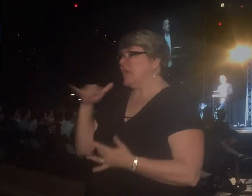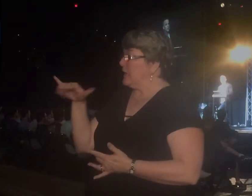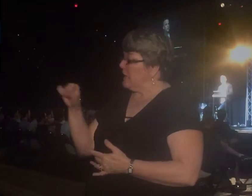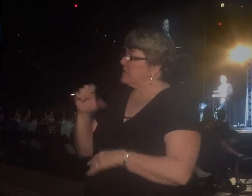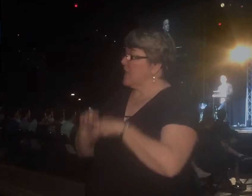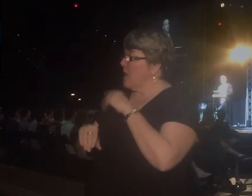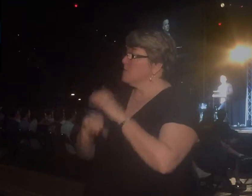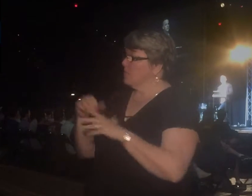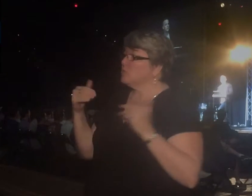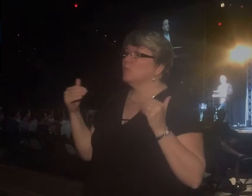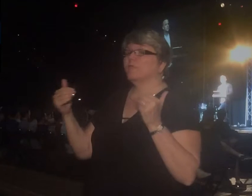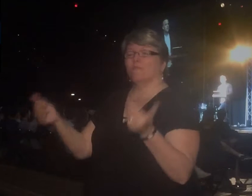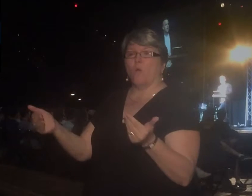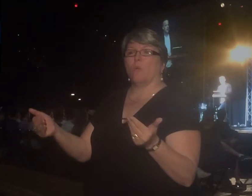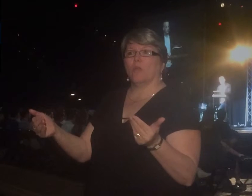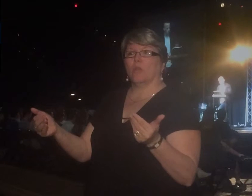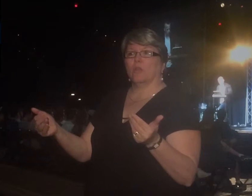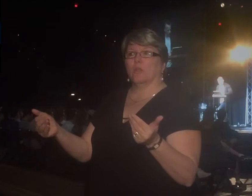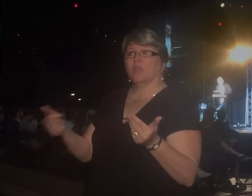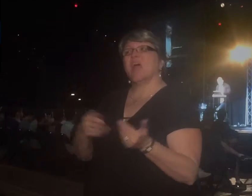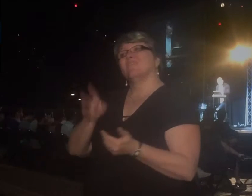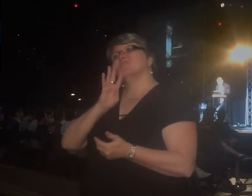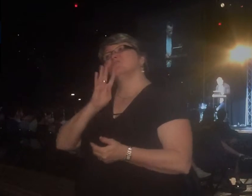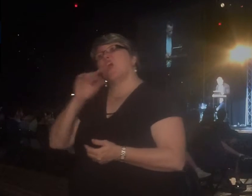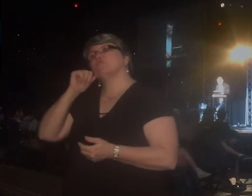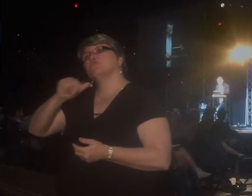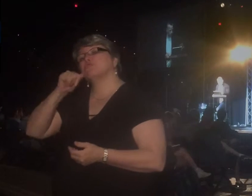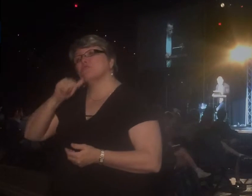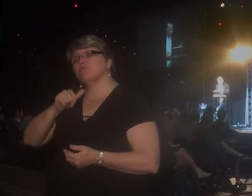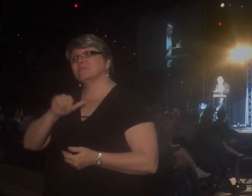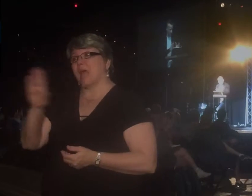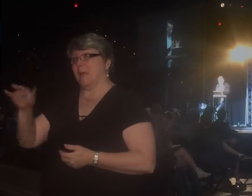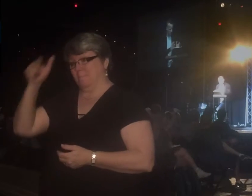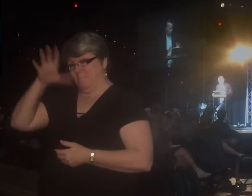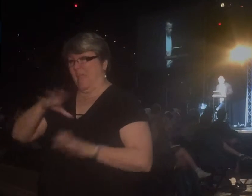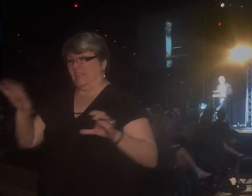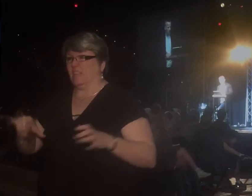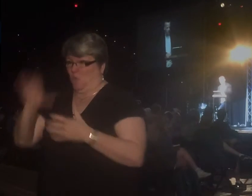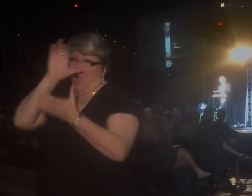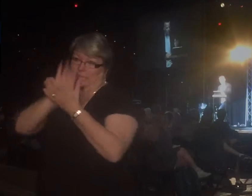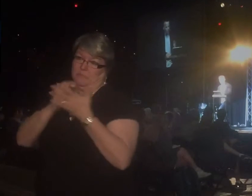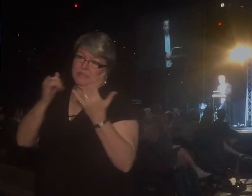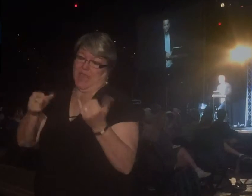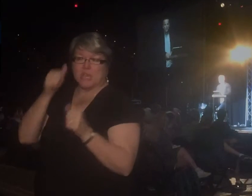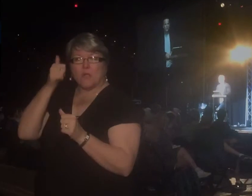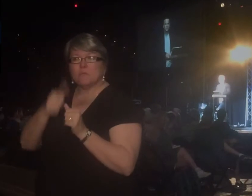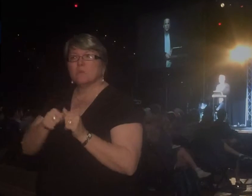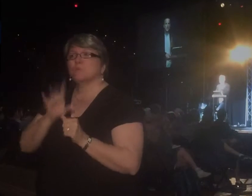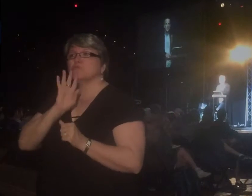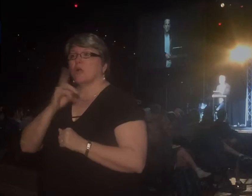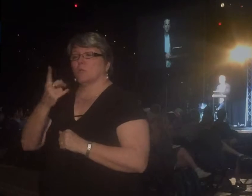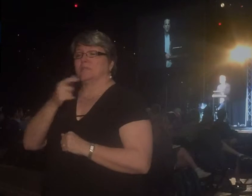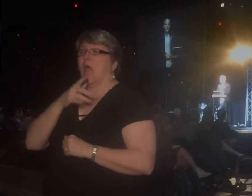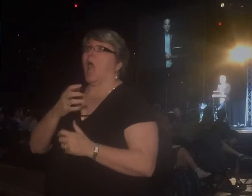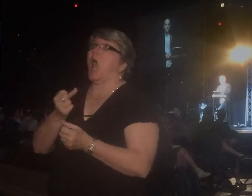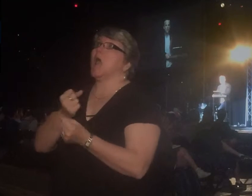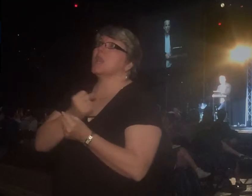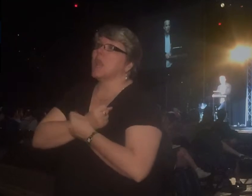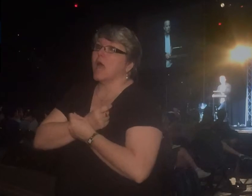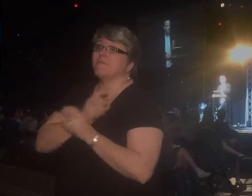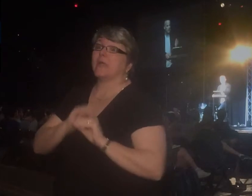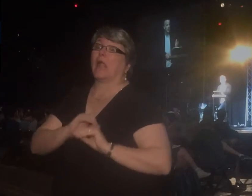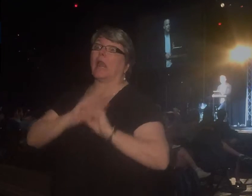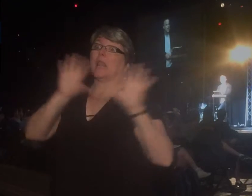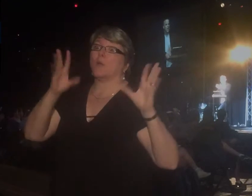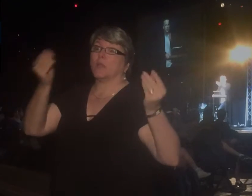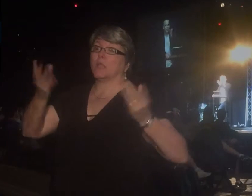maybe you say, yeah, I'm comfortable moving forward. And I've talked to girls whose men did this, husbands now, and I remember talking to one and she said, I